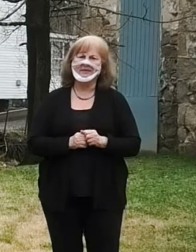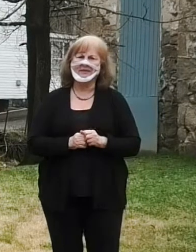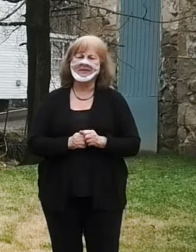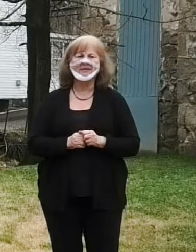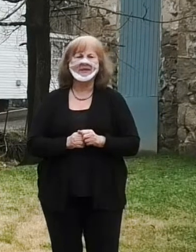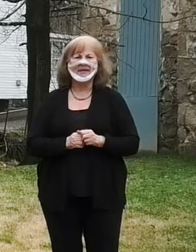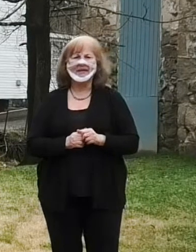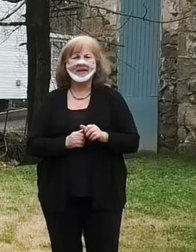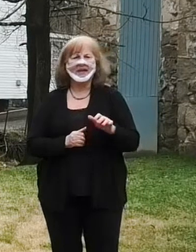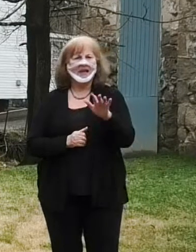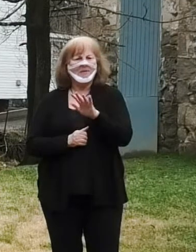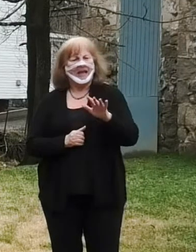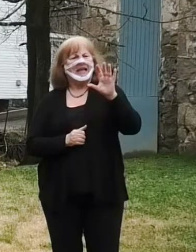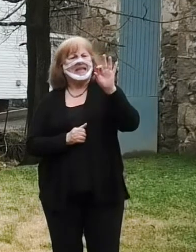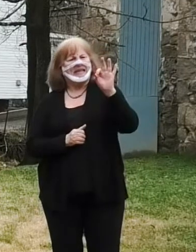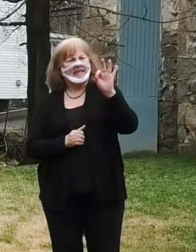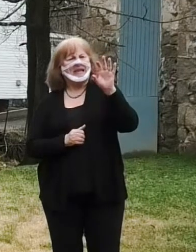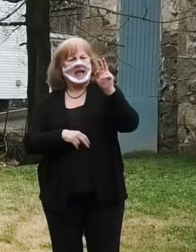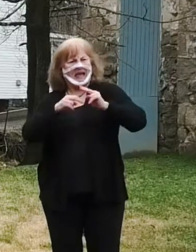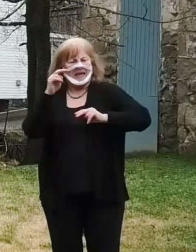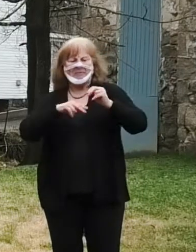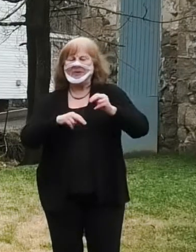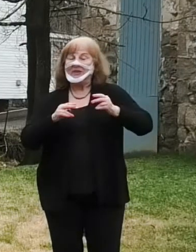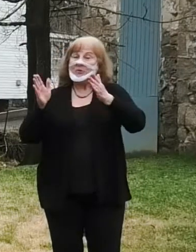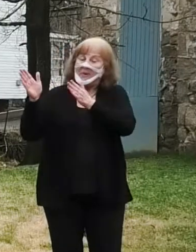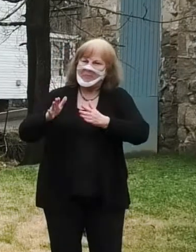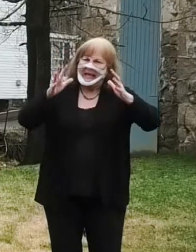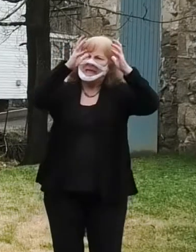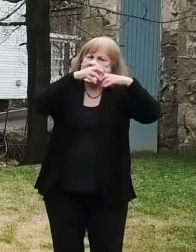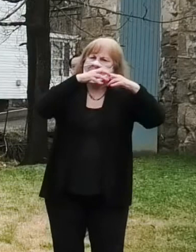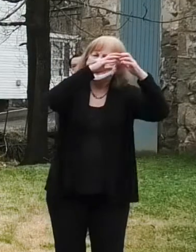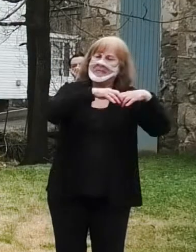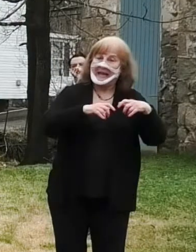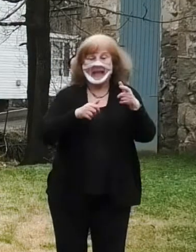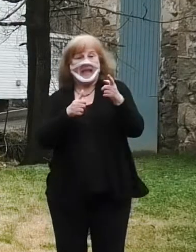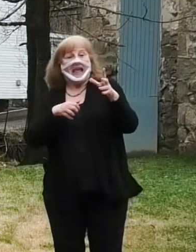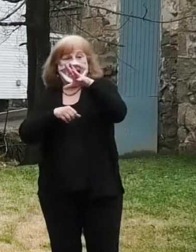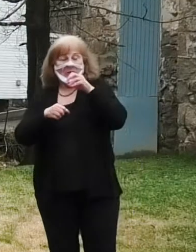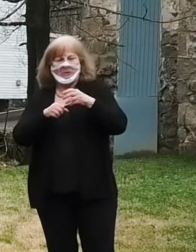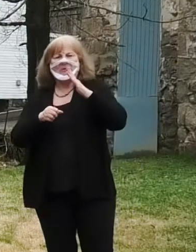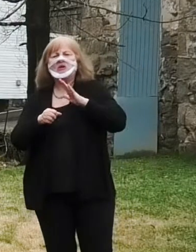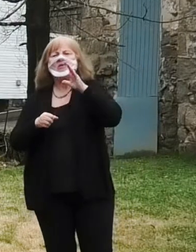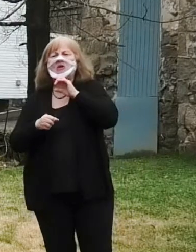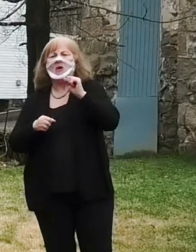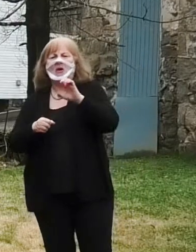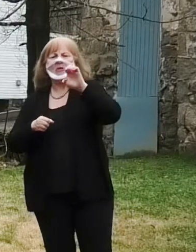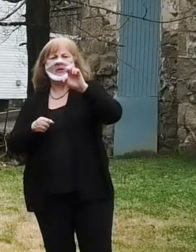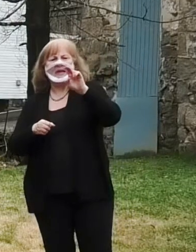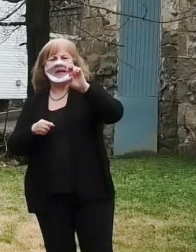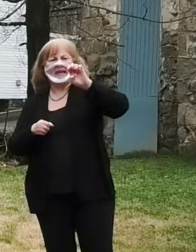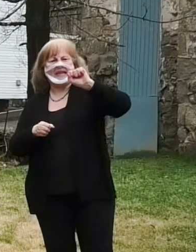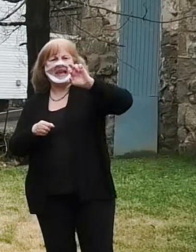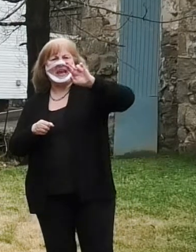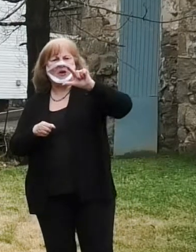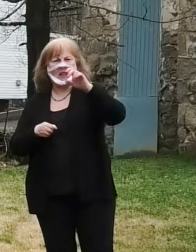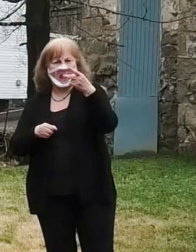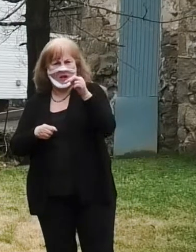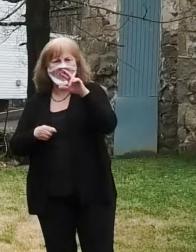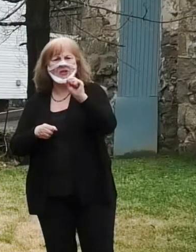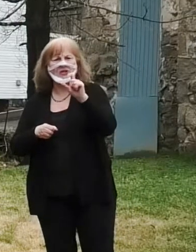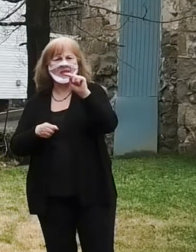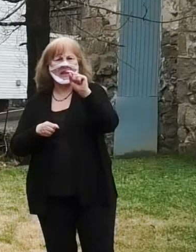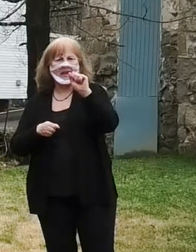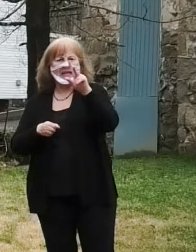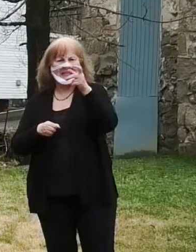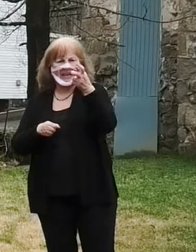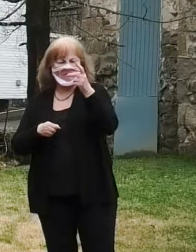At least 9 buildings previously slated for demolition, including the old Airlockers Tavern, where we